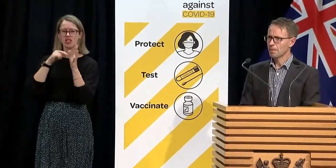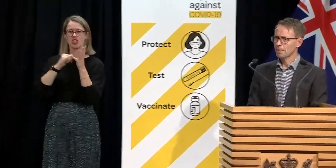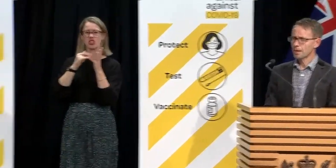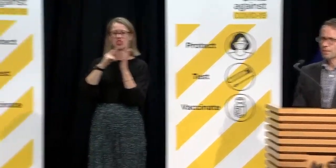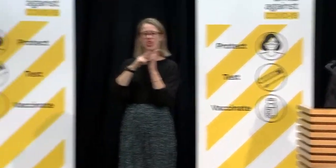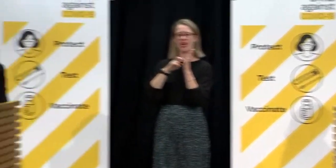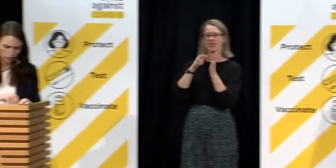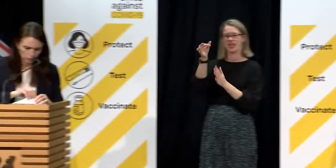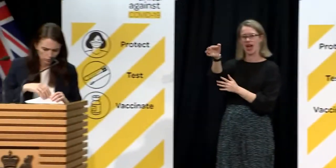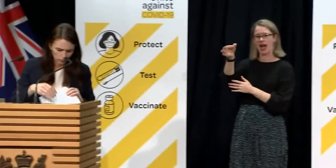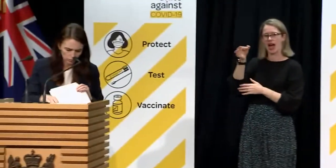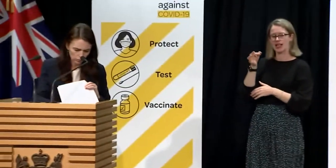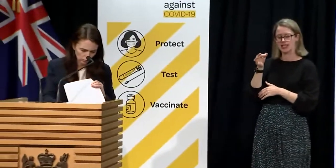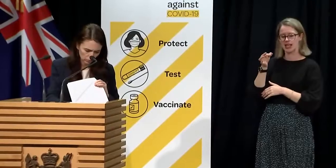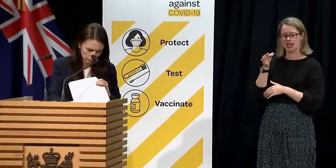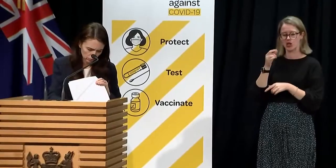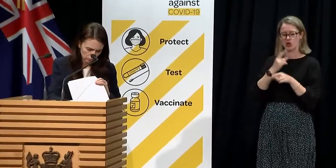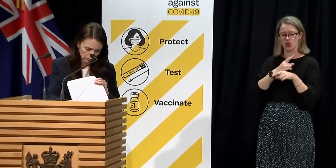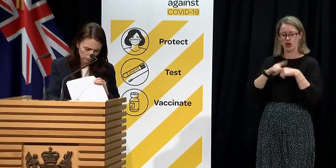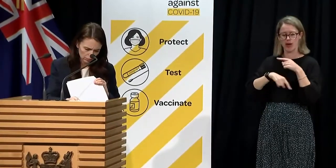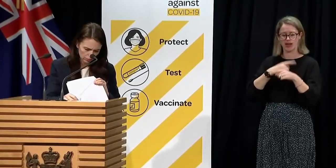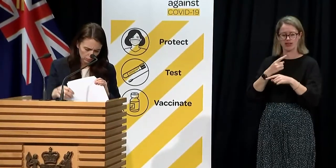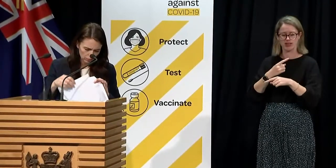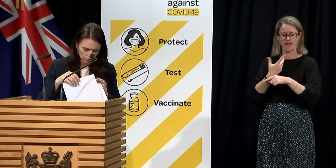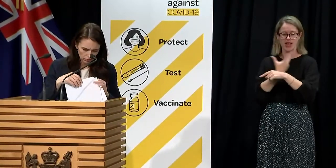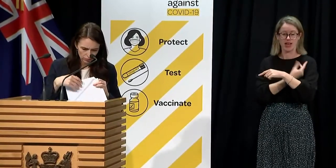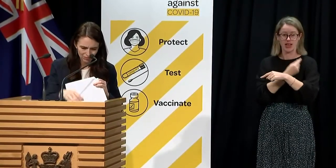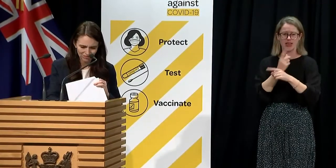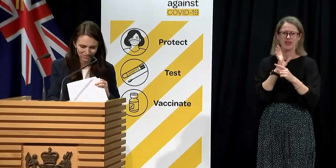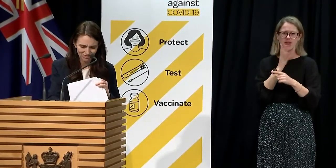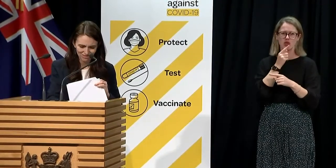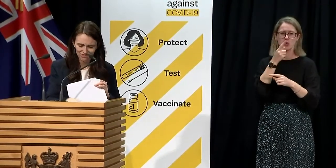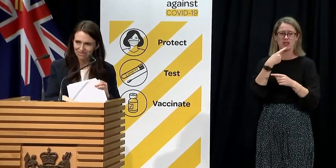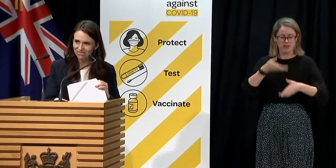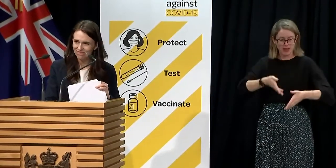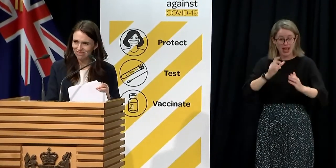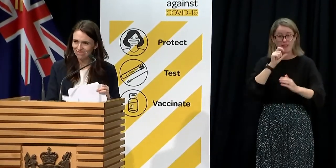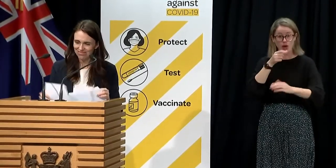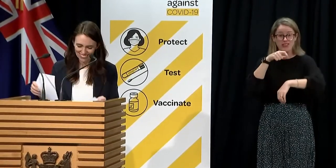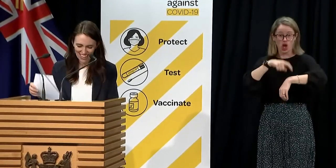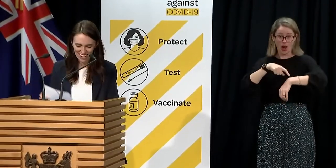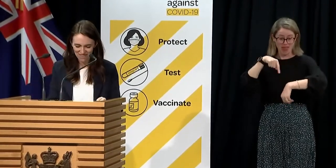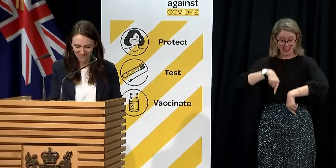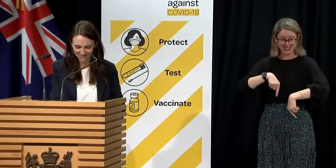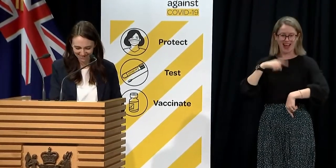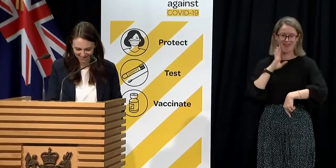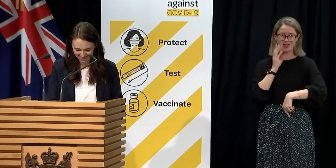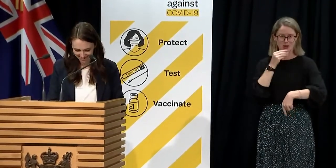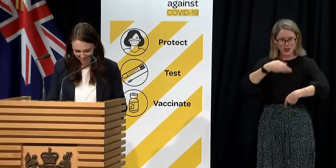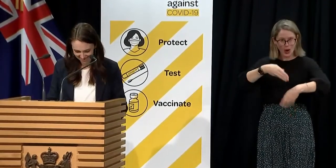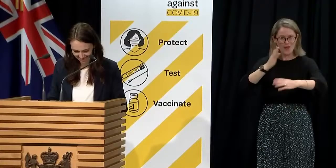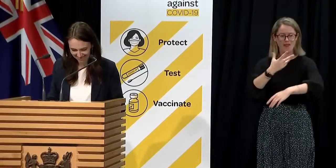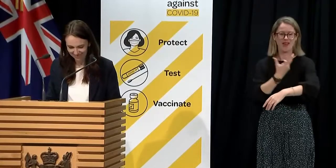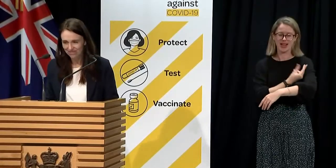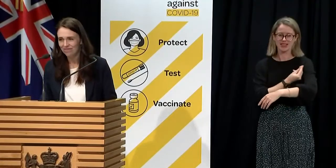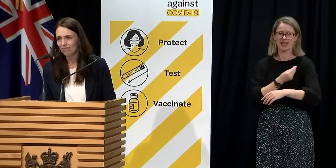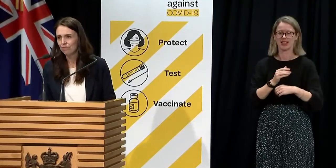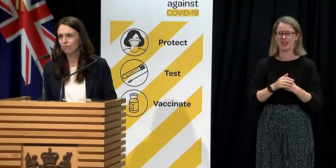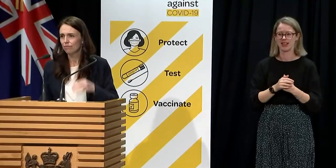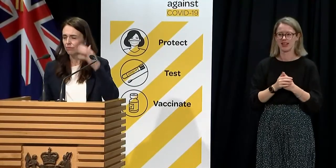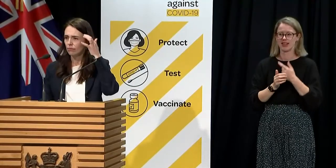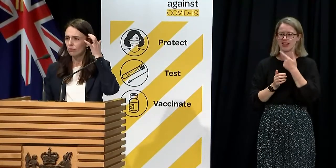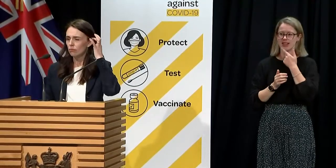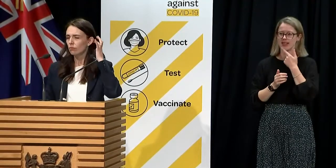quite a deliberate push this afternoon for people to get out. In fact, I think you said if you've got time this afternoon, get out. Are you looking for